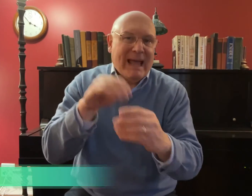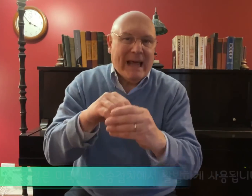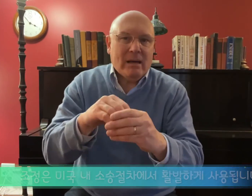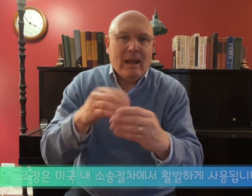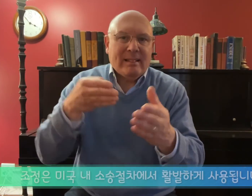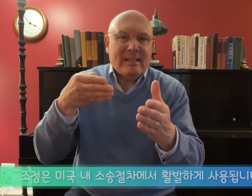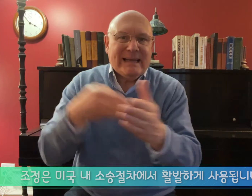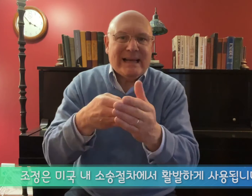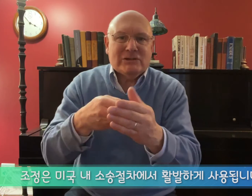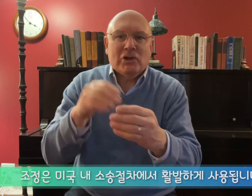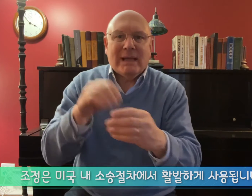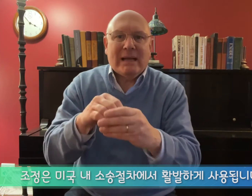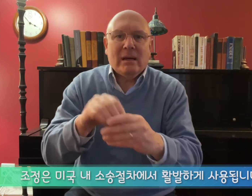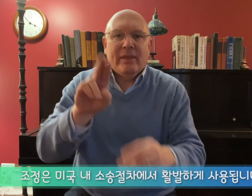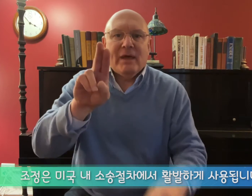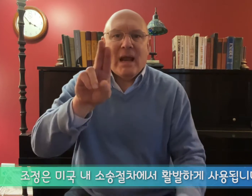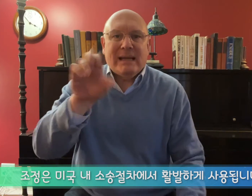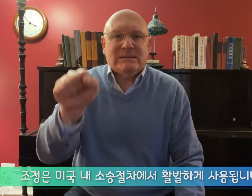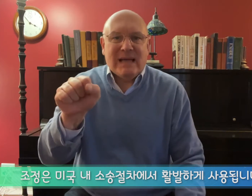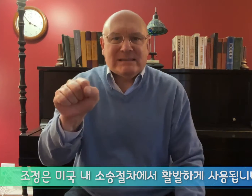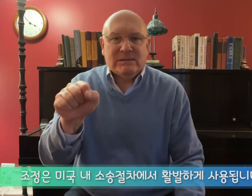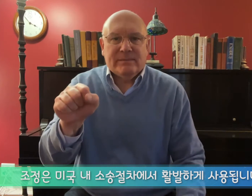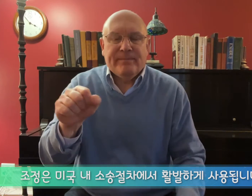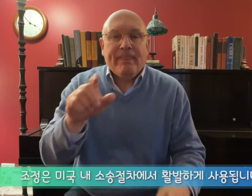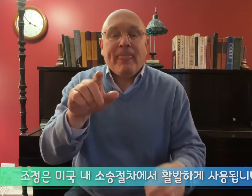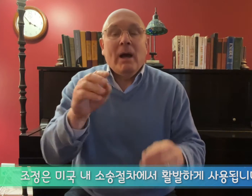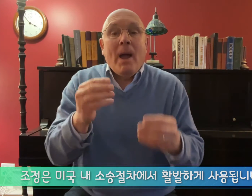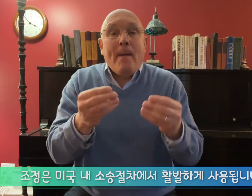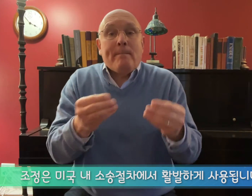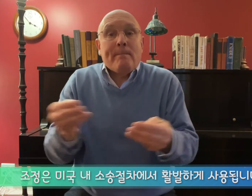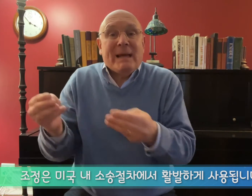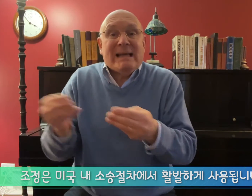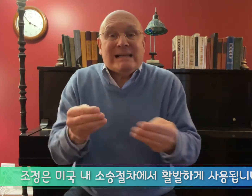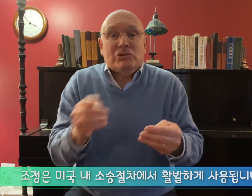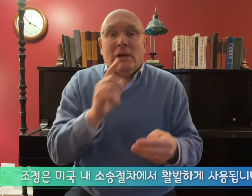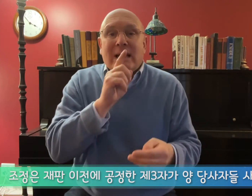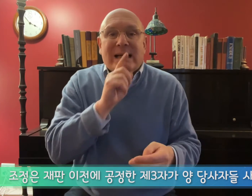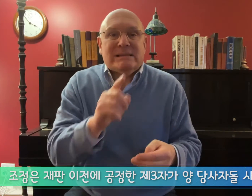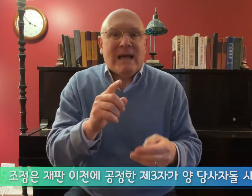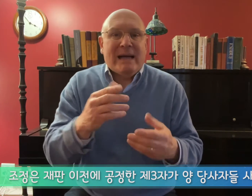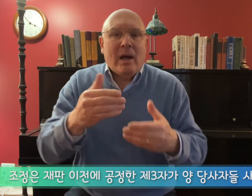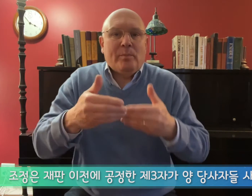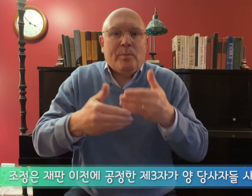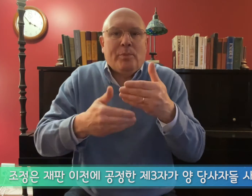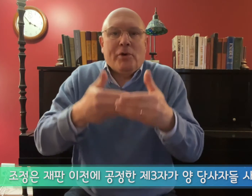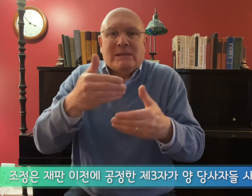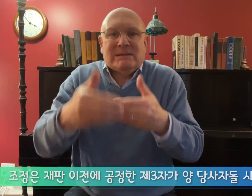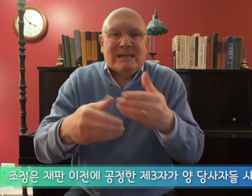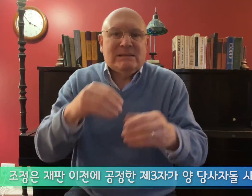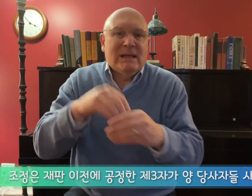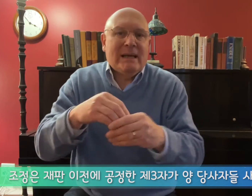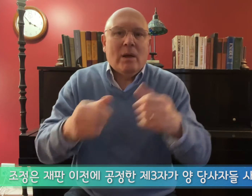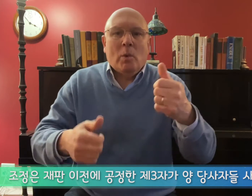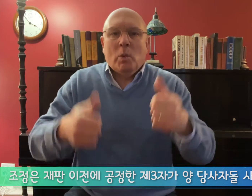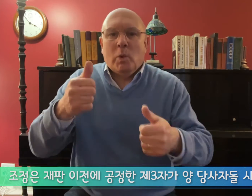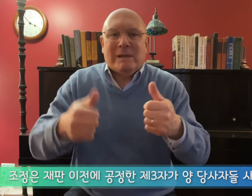Mediation is actively used in litigation in the United States. Mediation is a process in